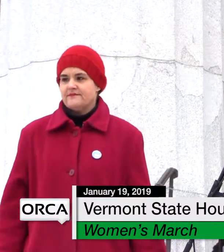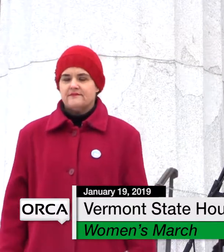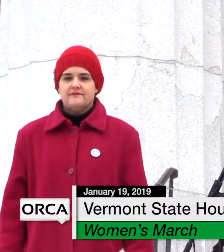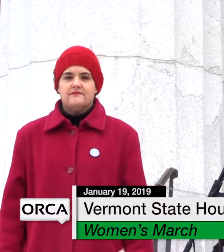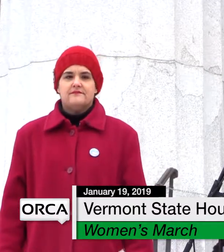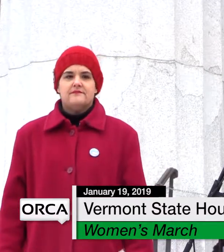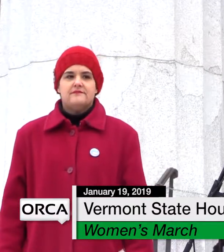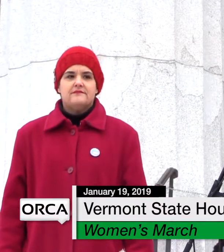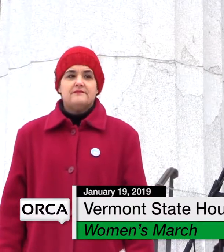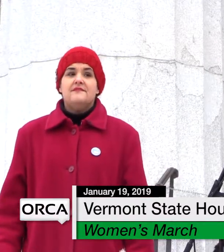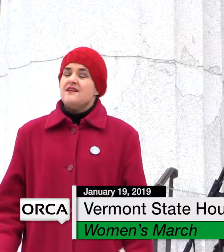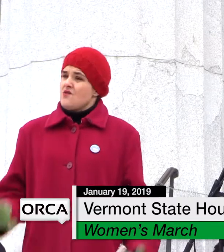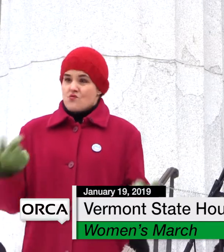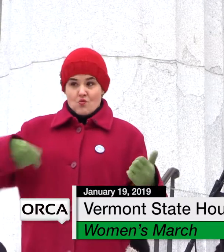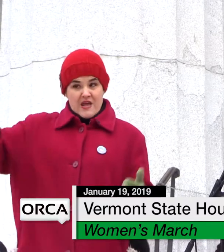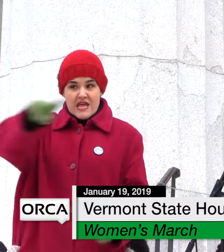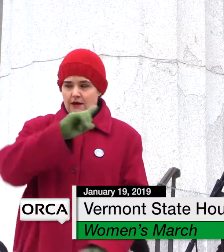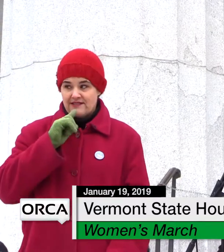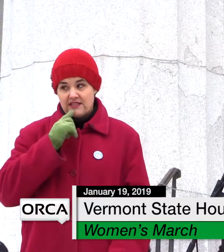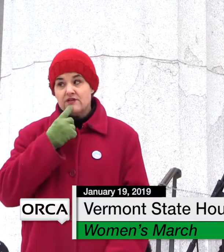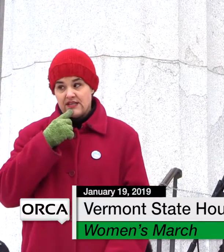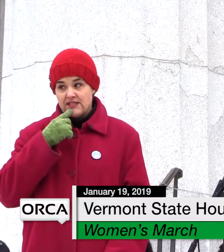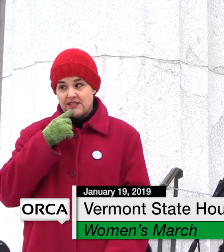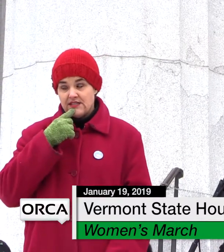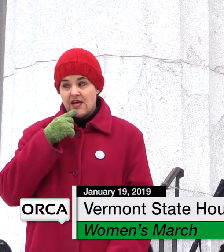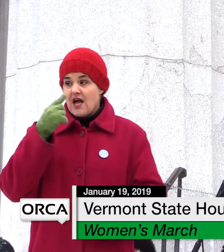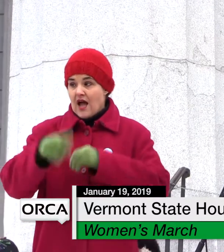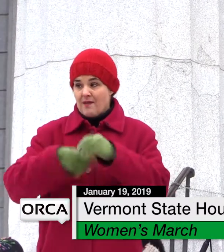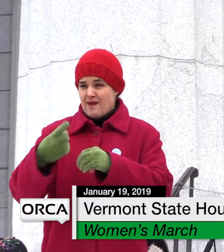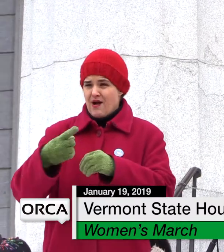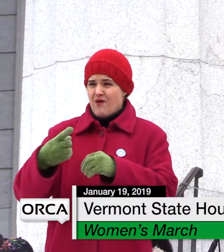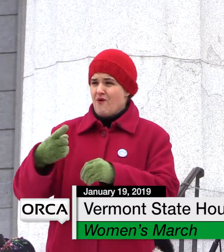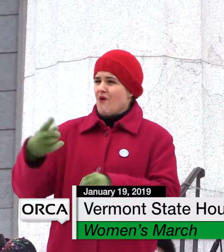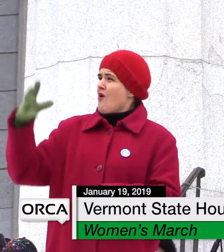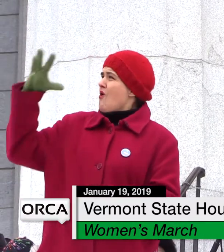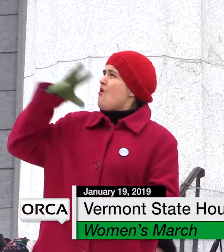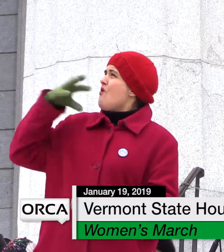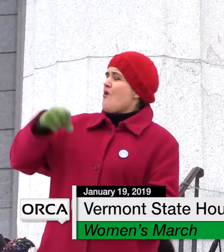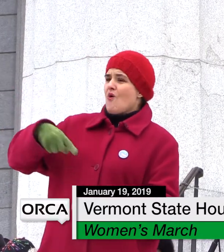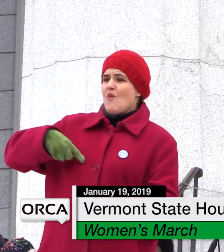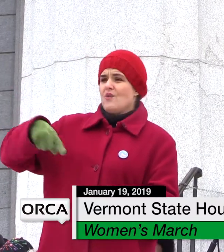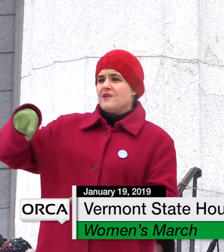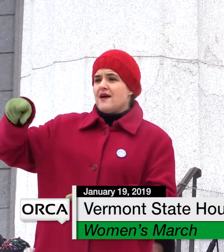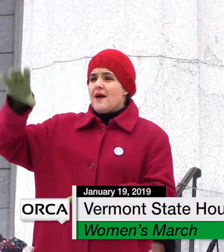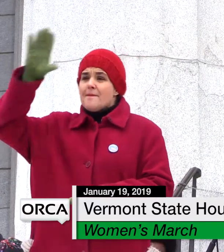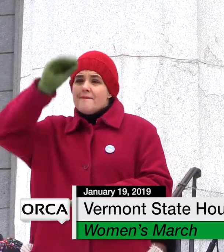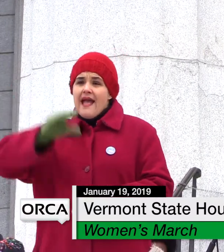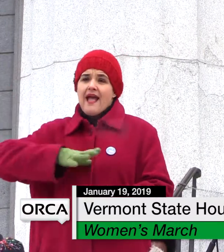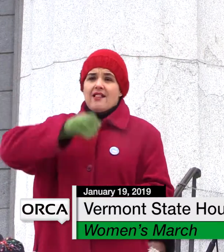We are getting serious together about rejecting the old binaries of gender and sexuality.